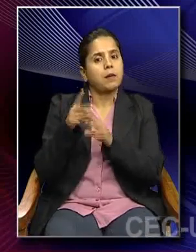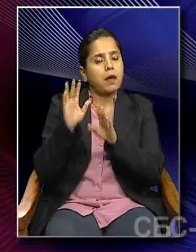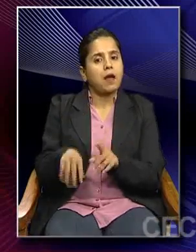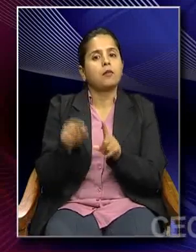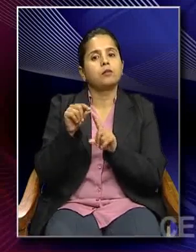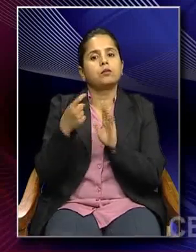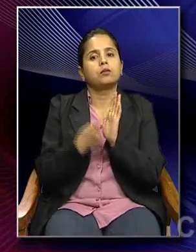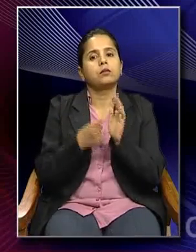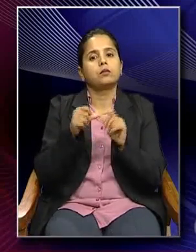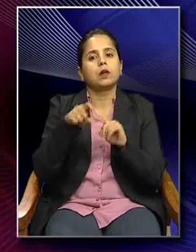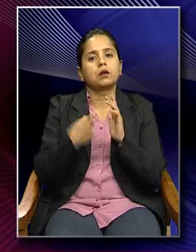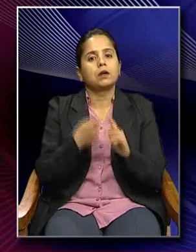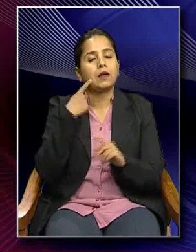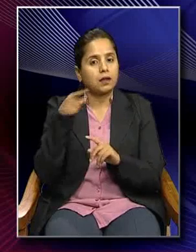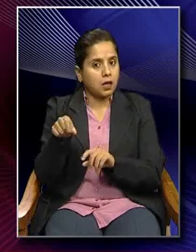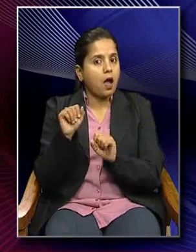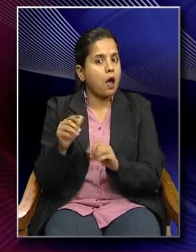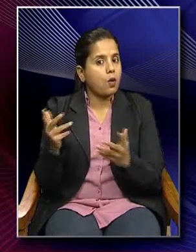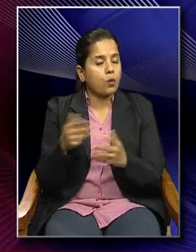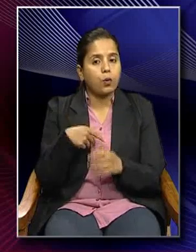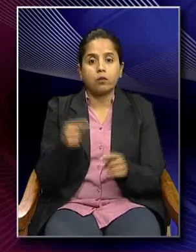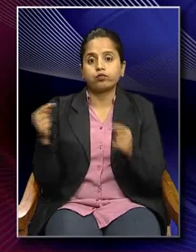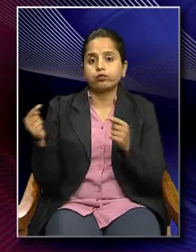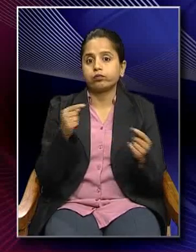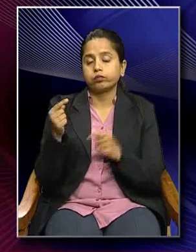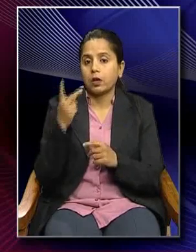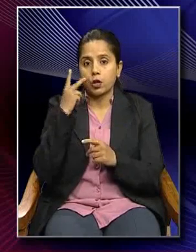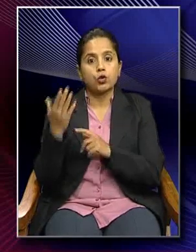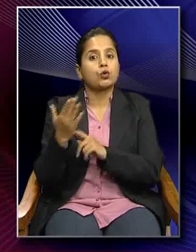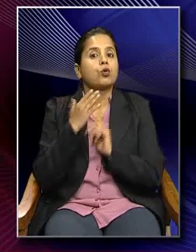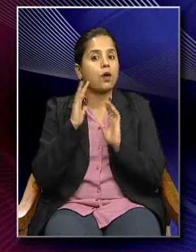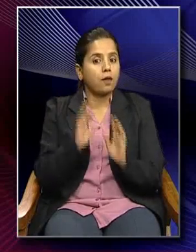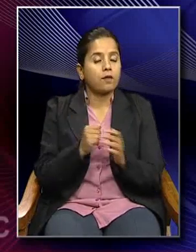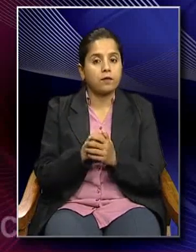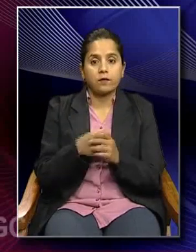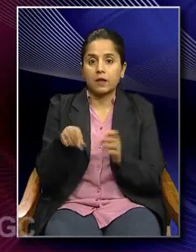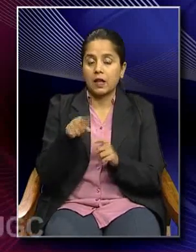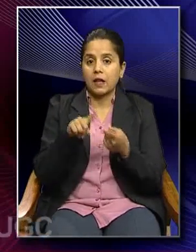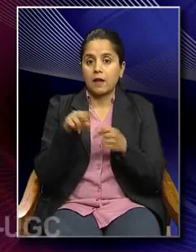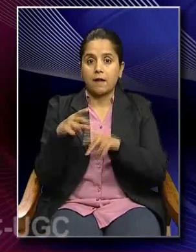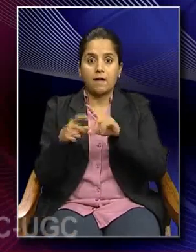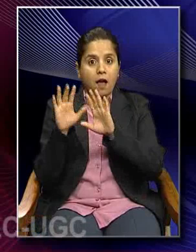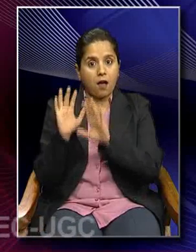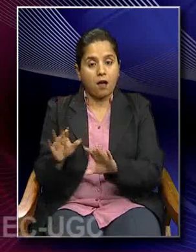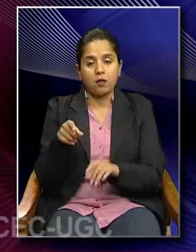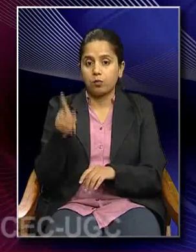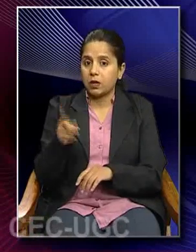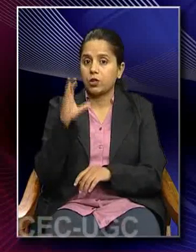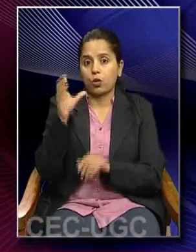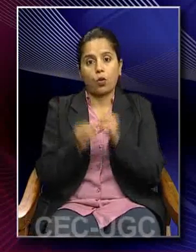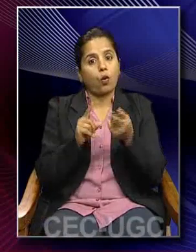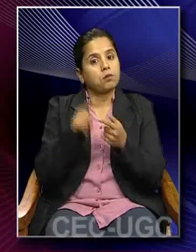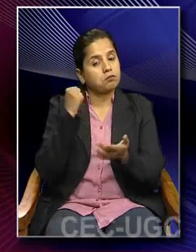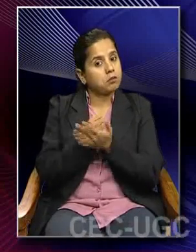Prakriti. And these arguments show us that since there is an effect, there has to be a cause, and that cause